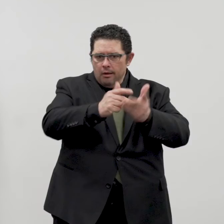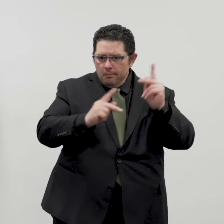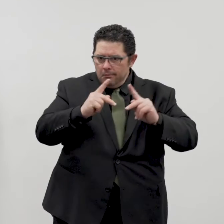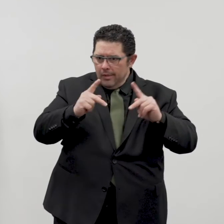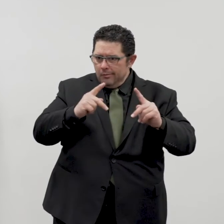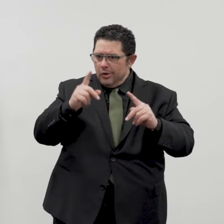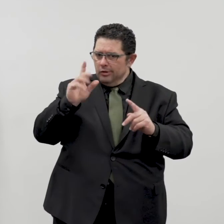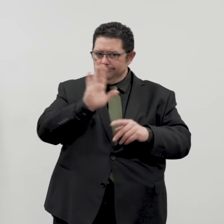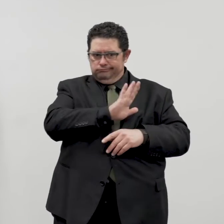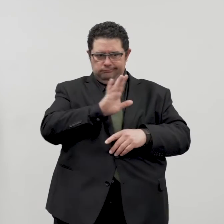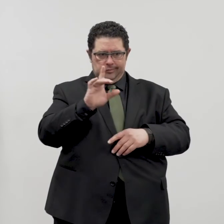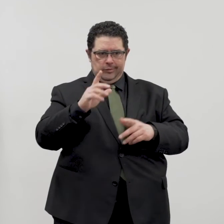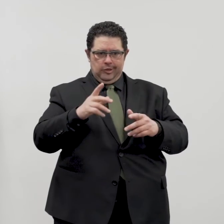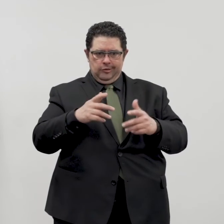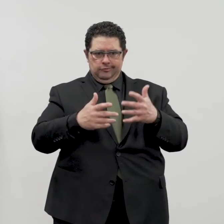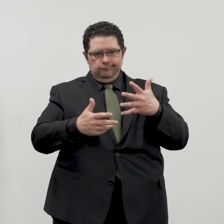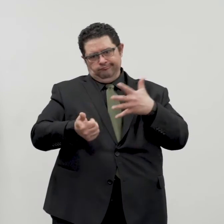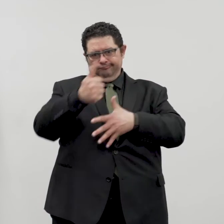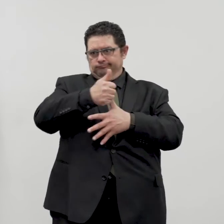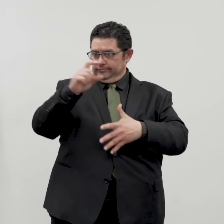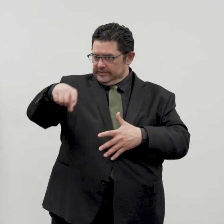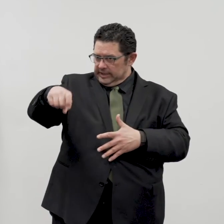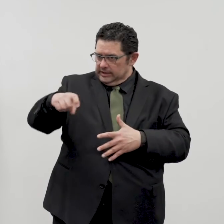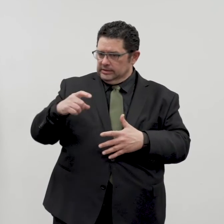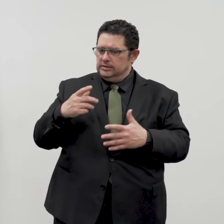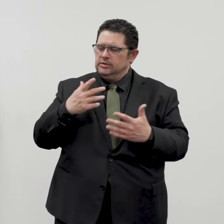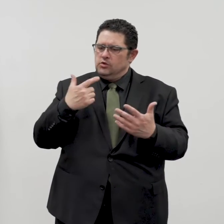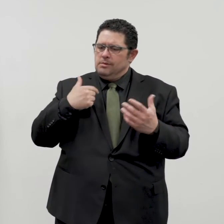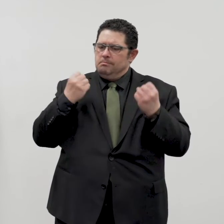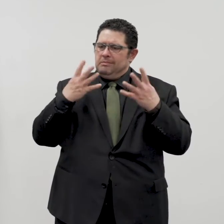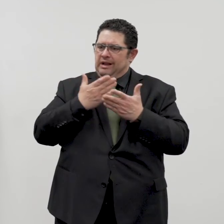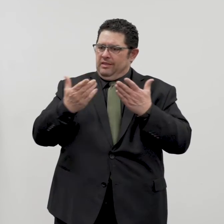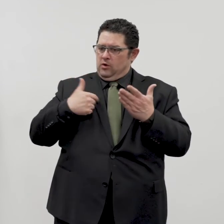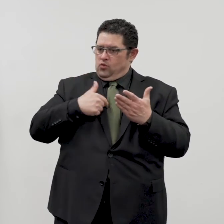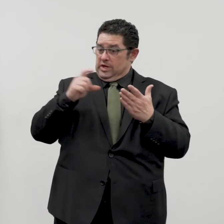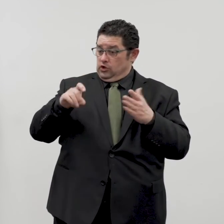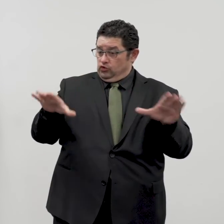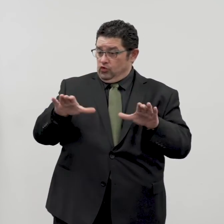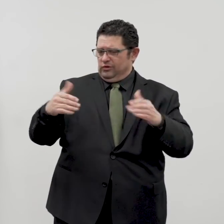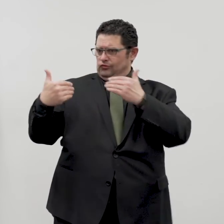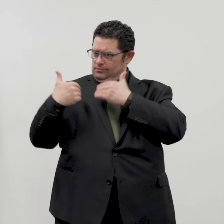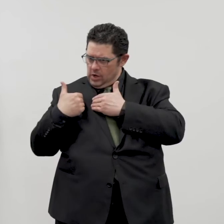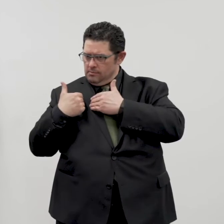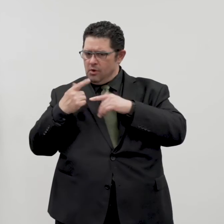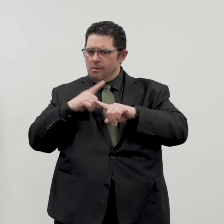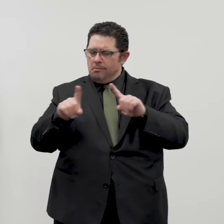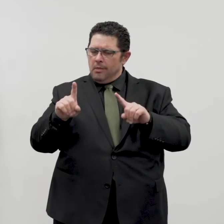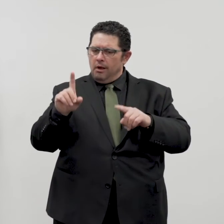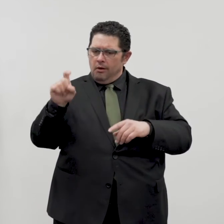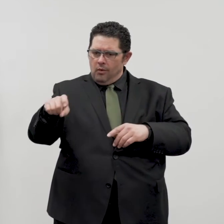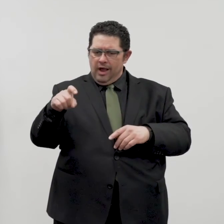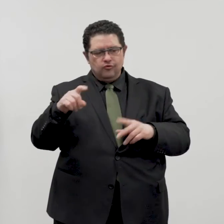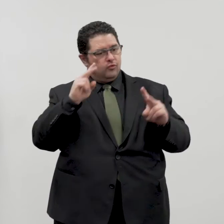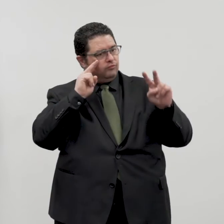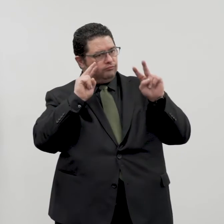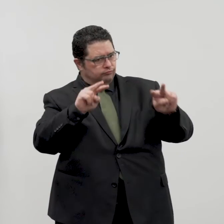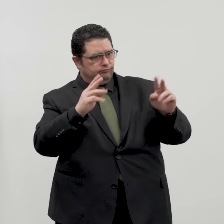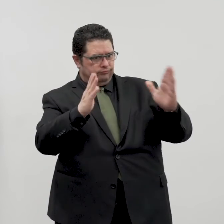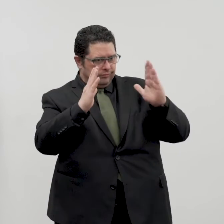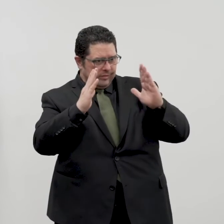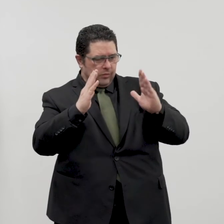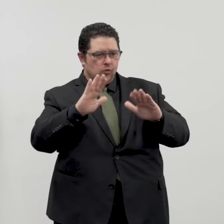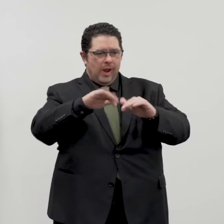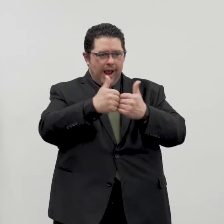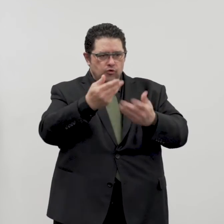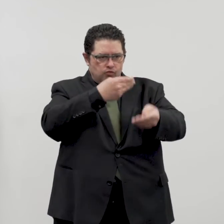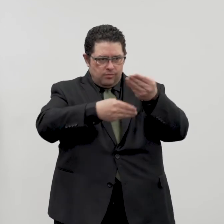$175 million to work in our community in a responsible way. But we do have to stay focused on replacing that lost revenue for our